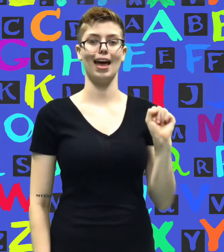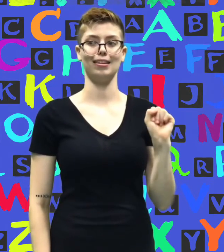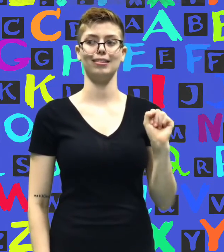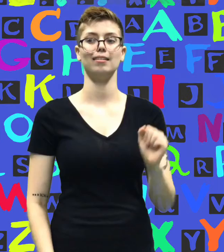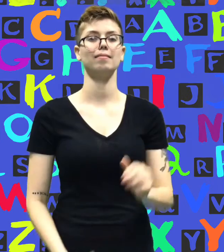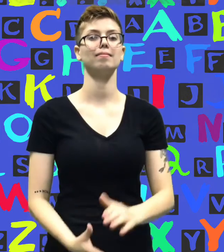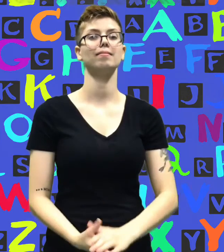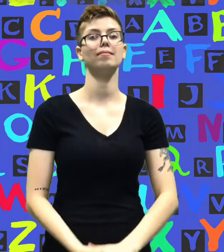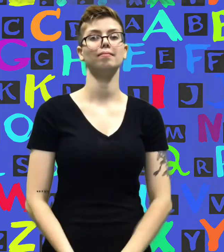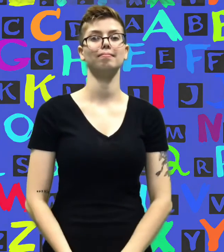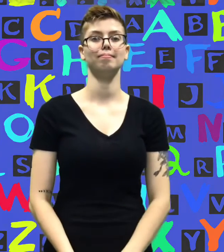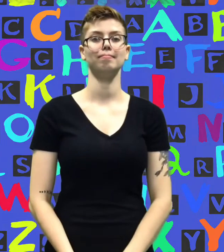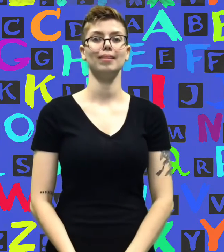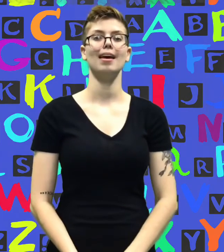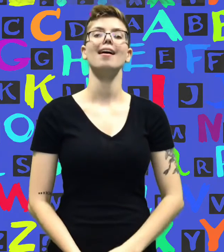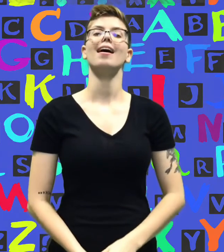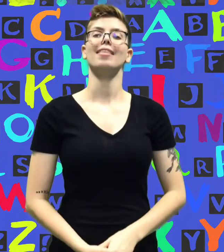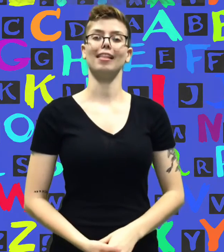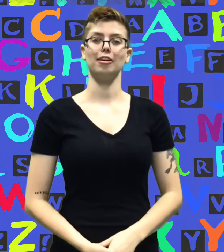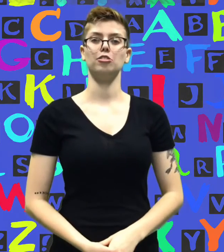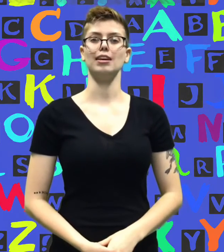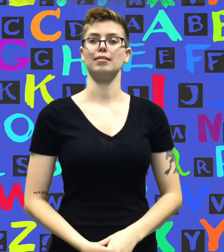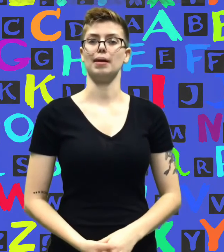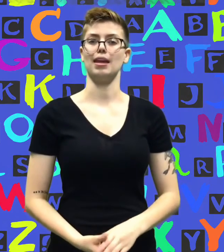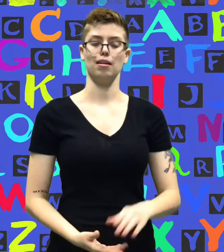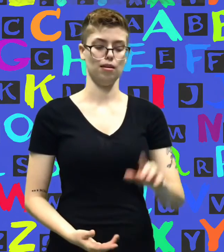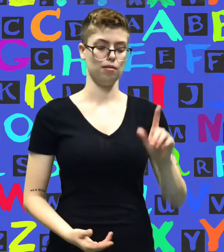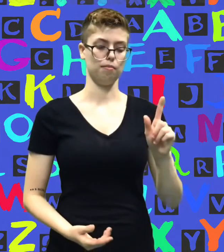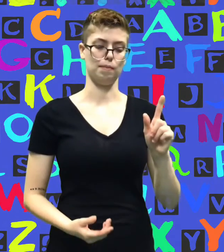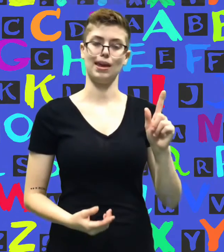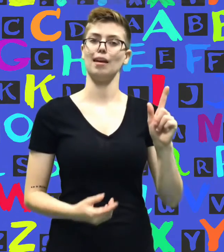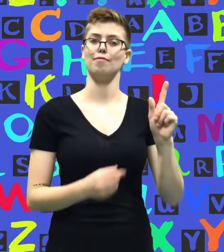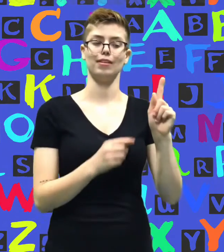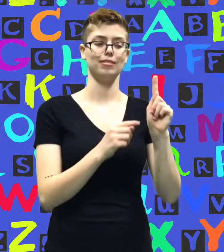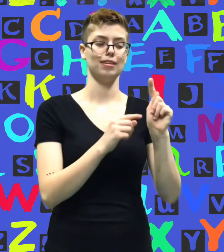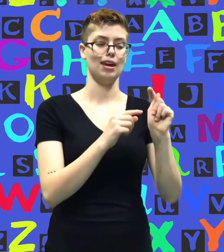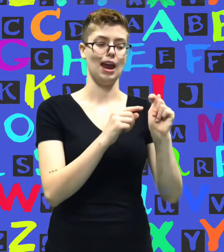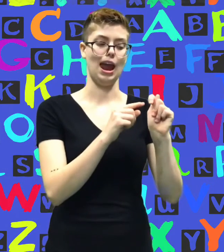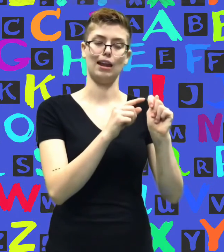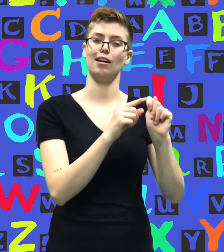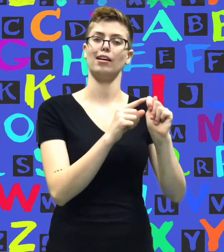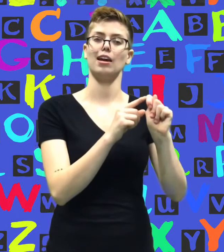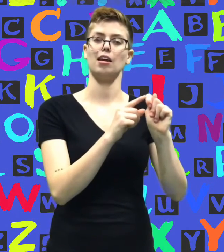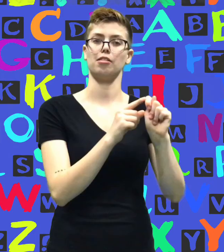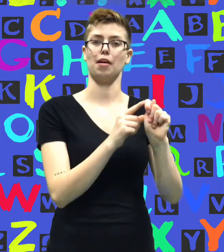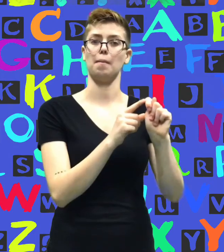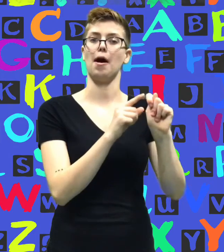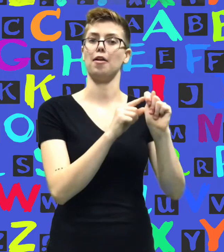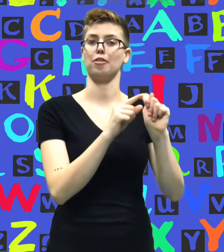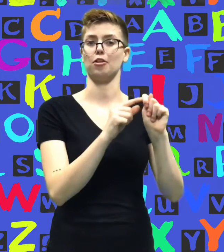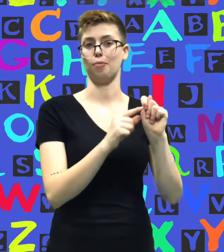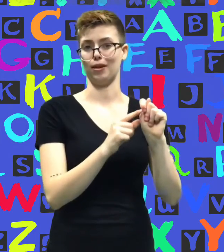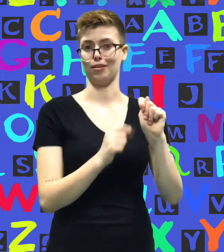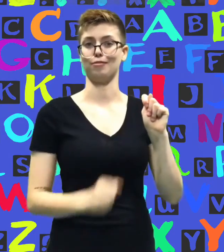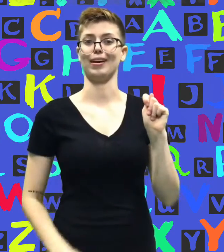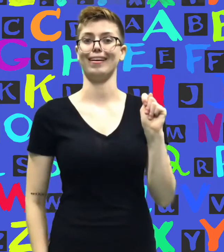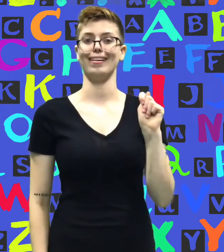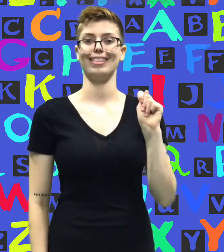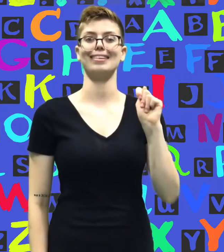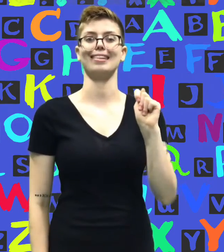S. The letter T is made by making a fist and tucking your thumb under your pointer finger. That's the